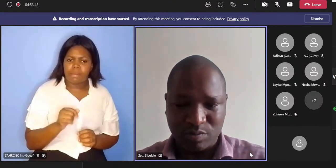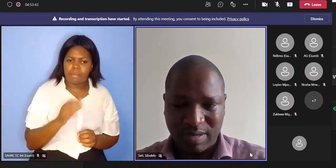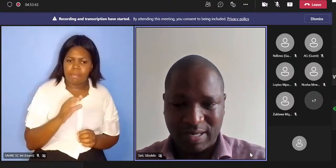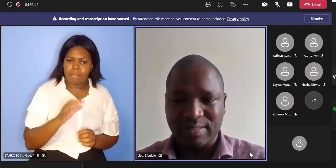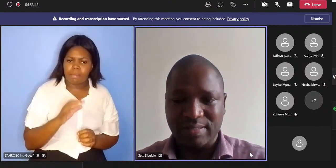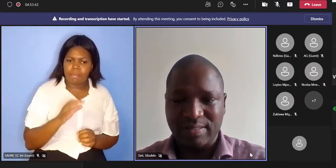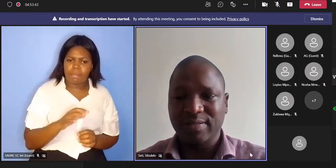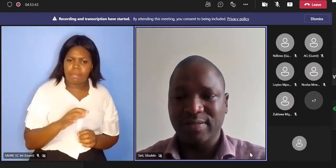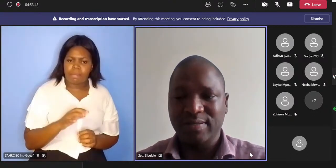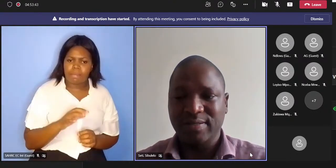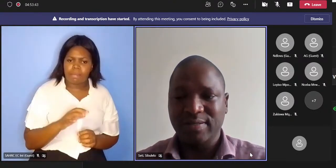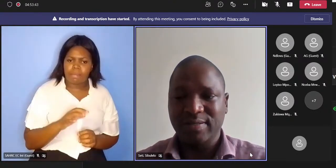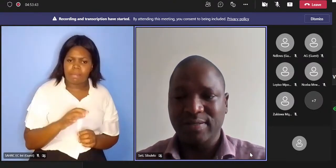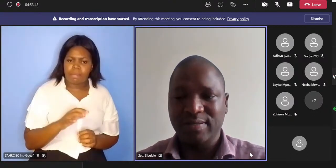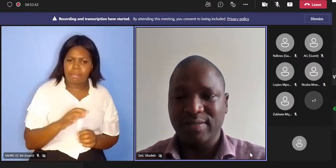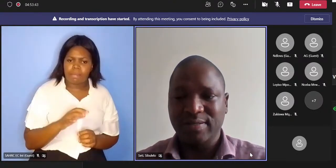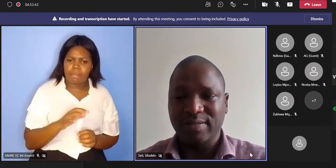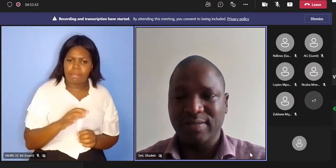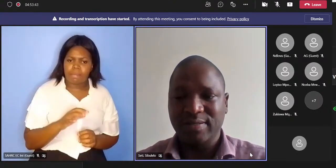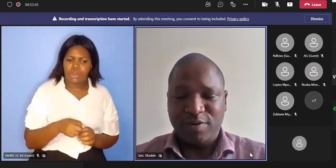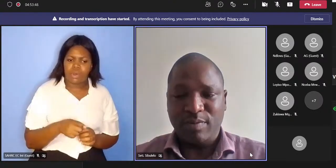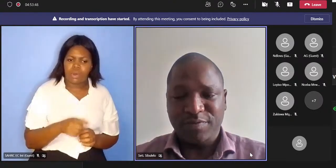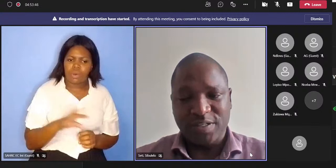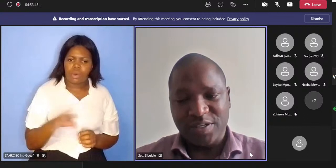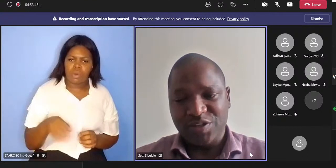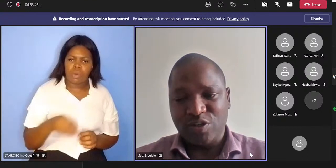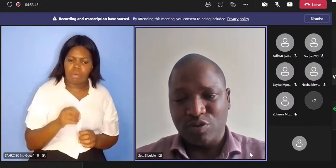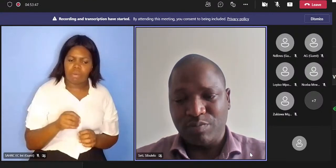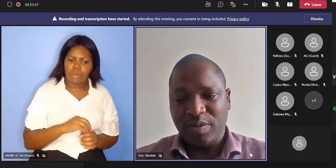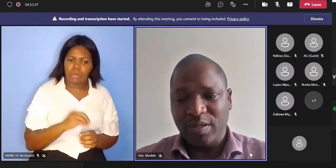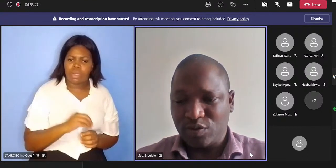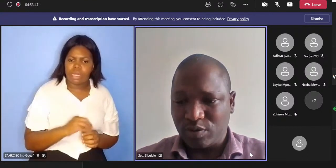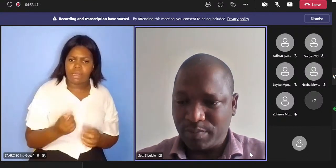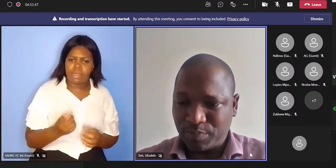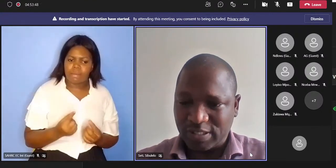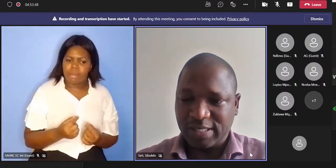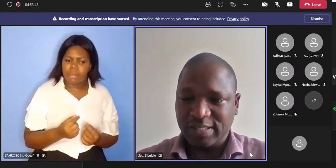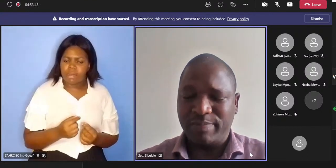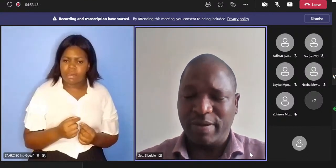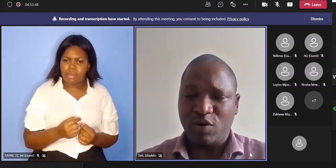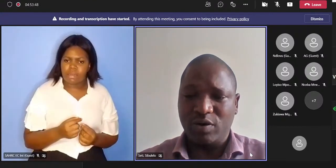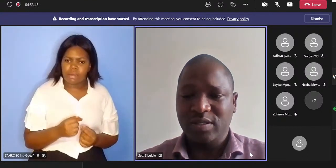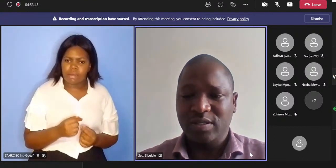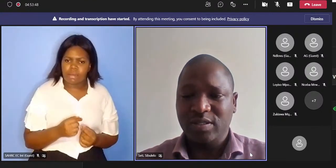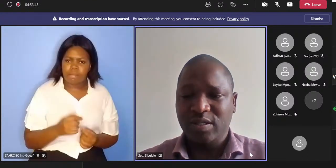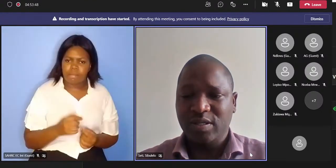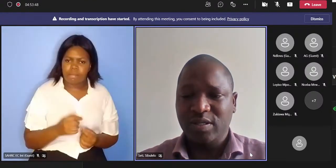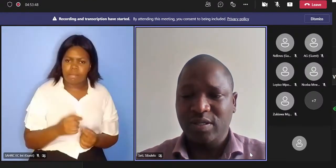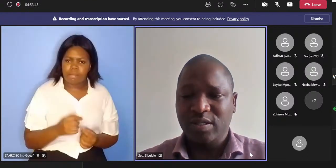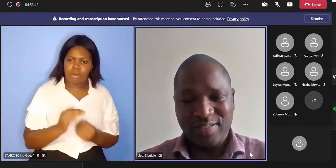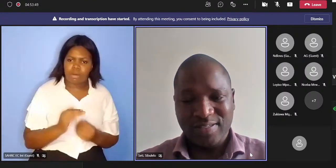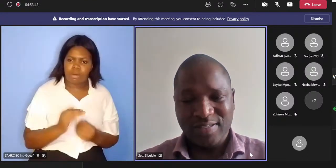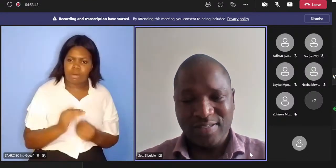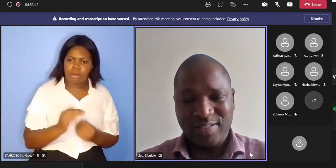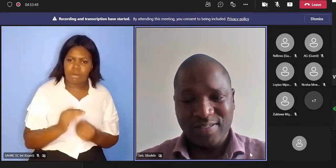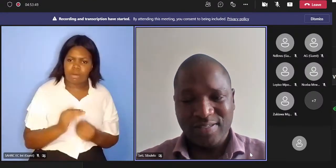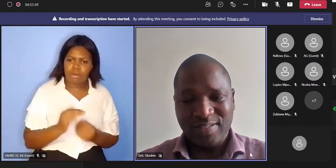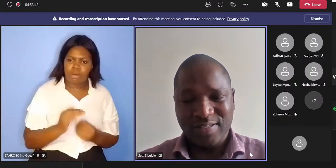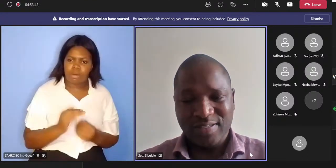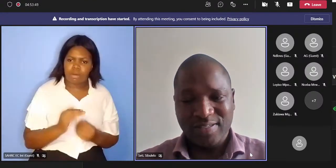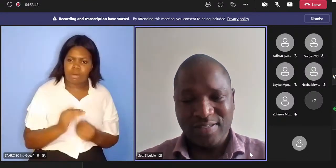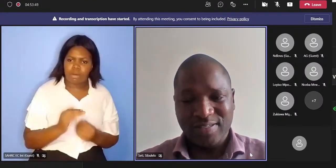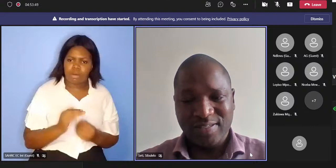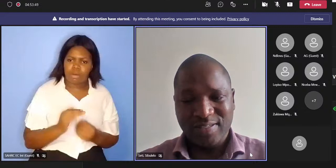donated those monies. Though ordinarily the freedom of testation should be protected by courts, but the simple fact